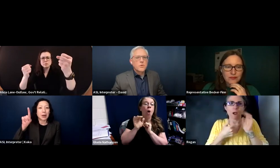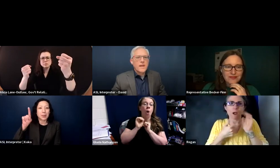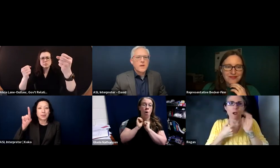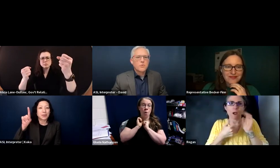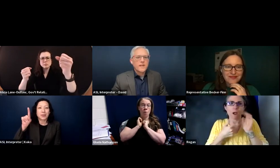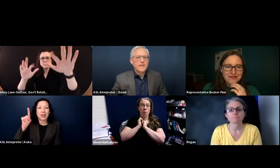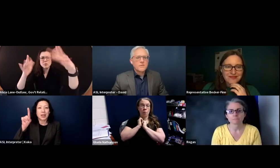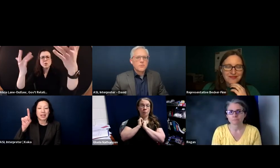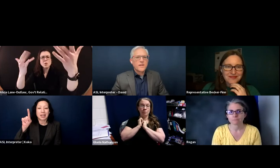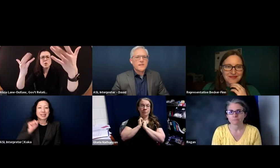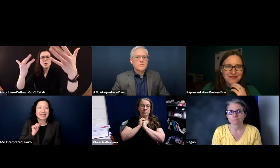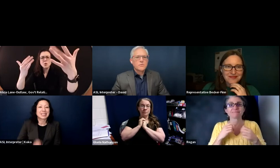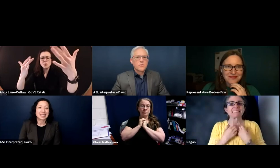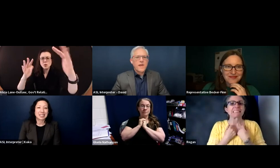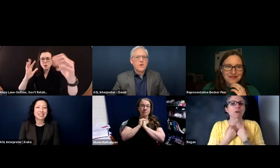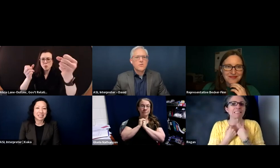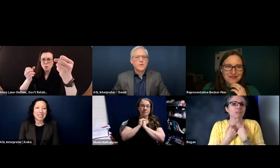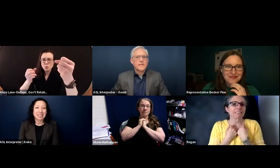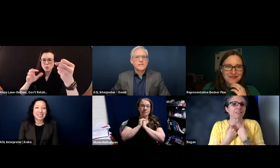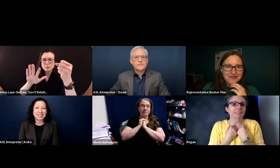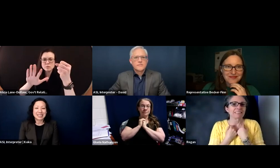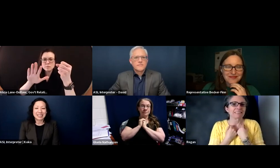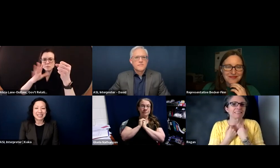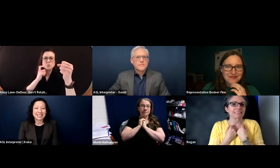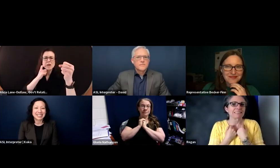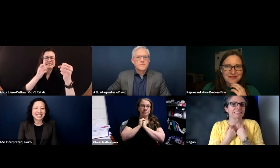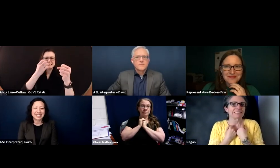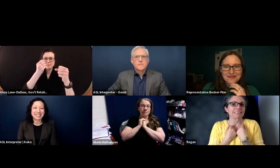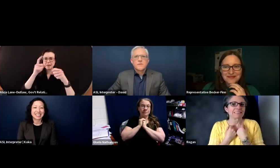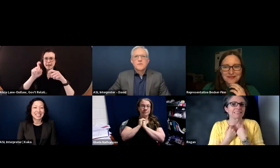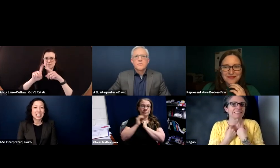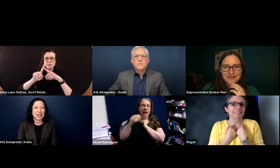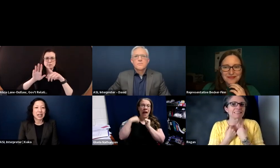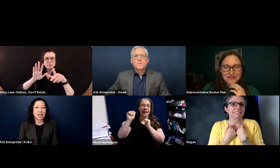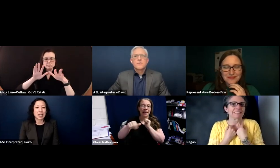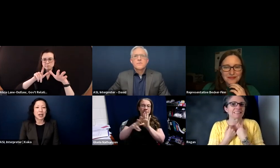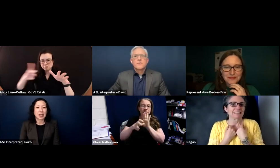And Regan, hang on, Regan.